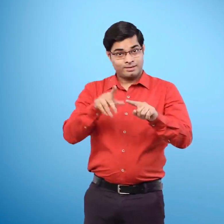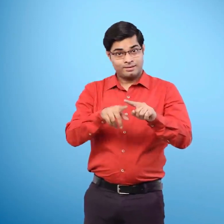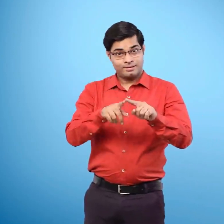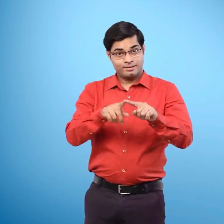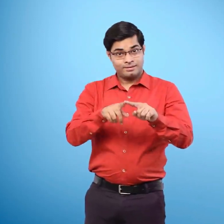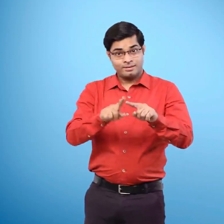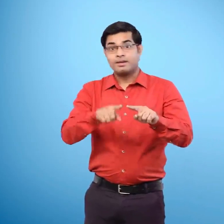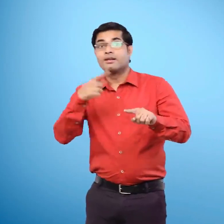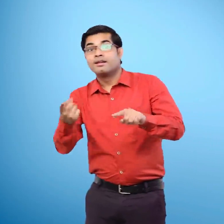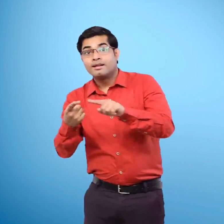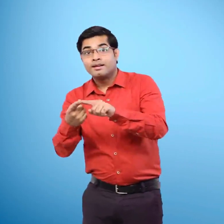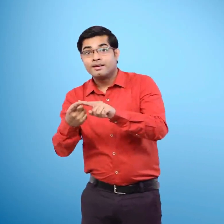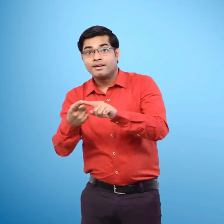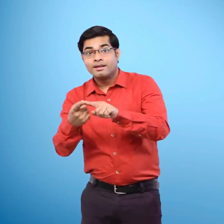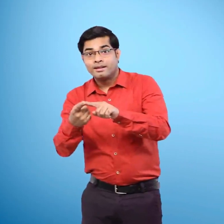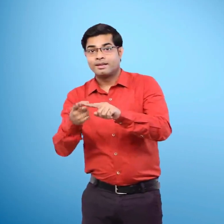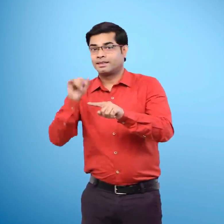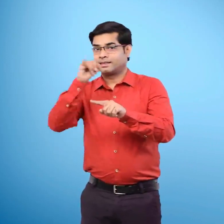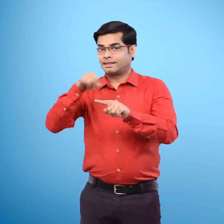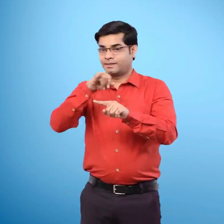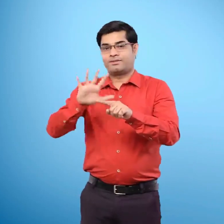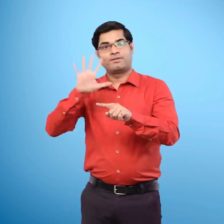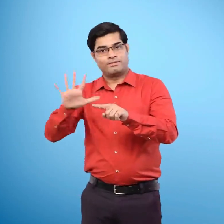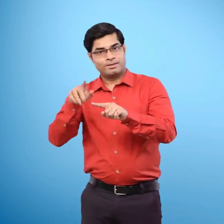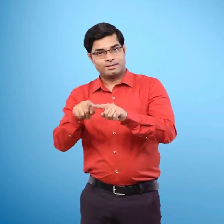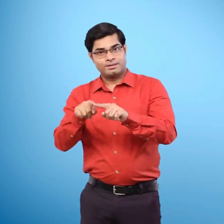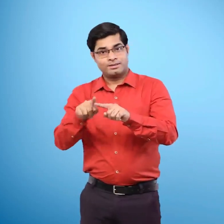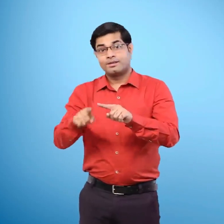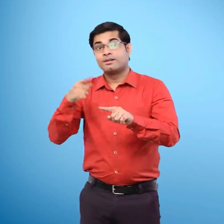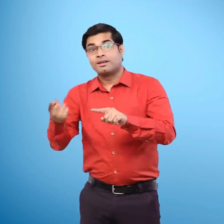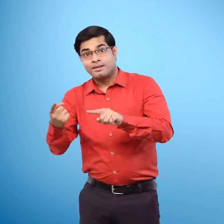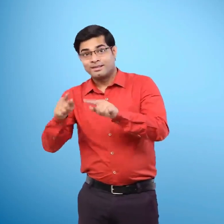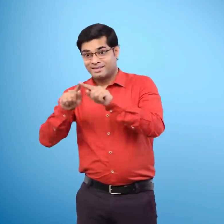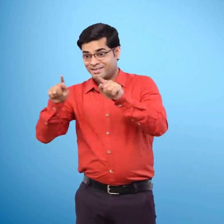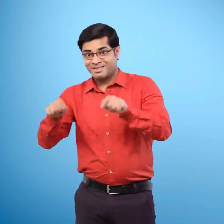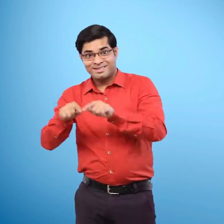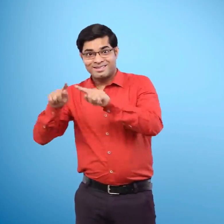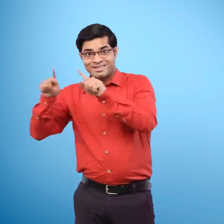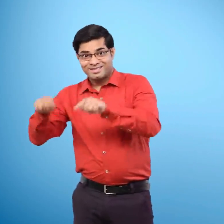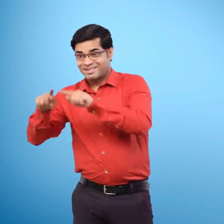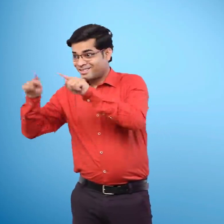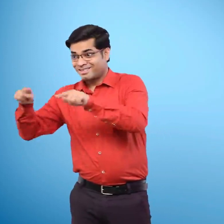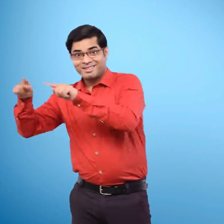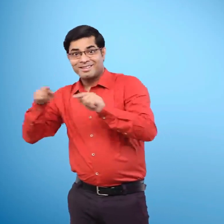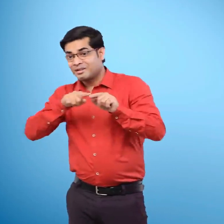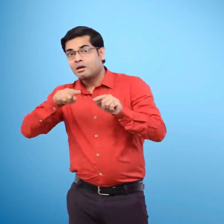75. Box 3. Number 65. Box 4, 5,